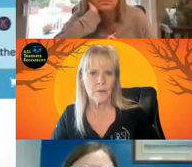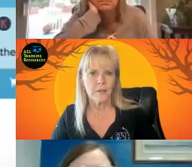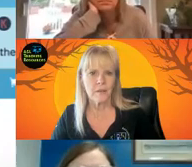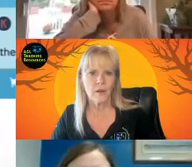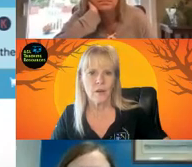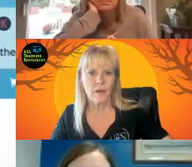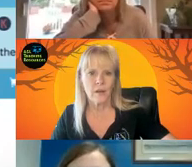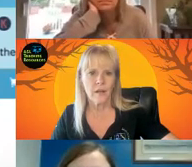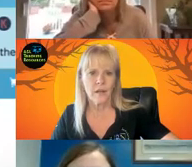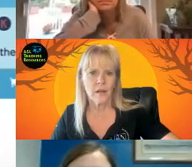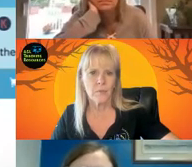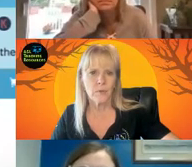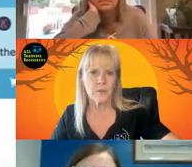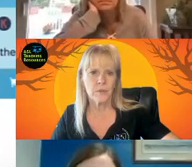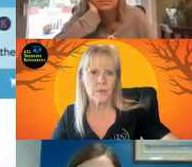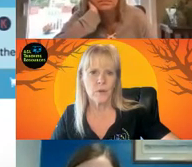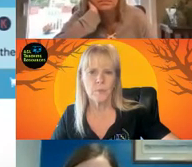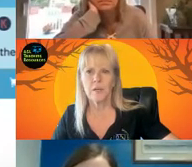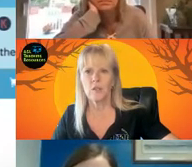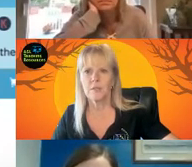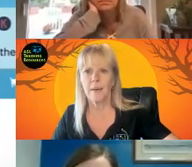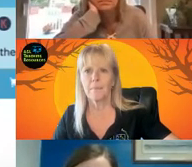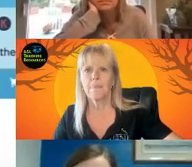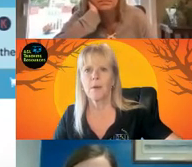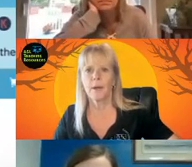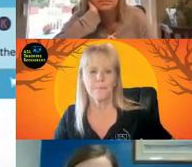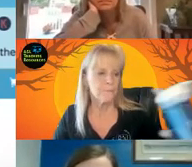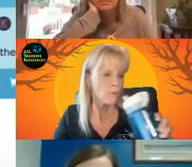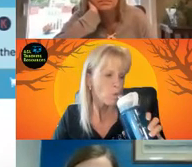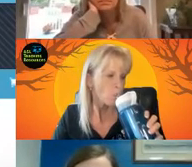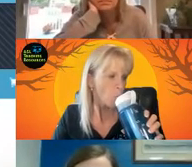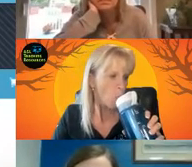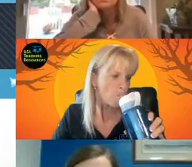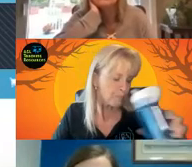One moment. And I'm going to open a new tab. Okay.